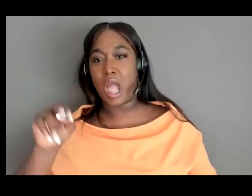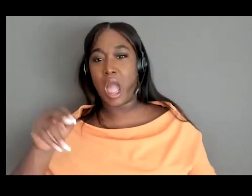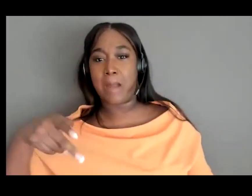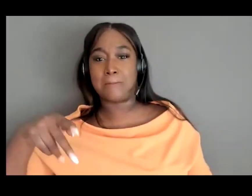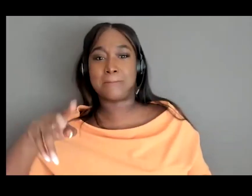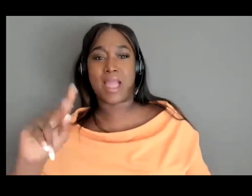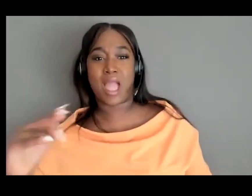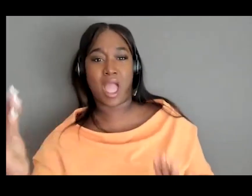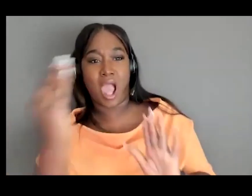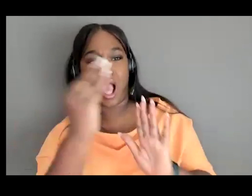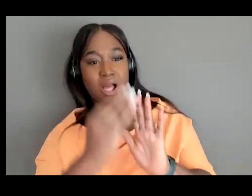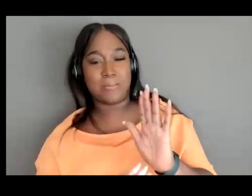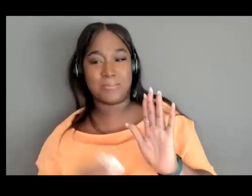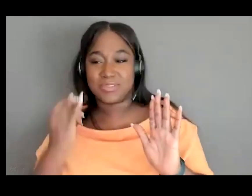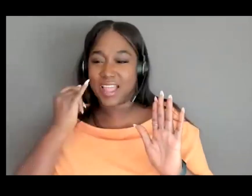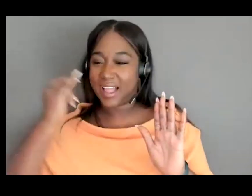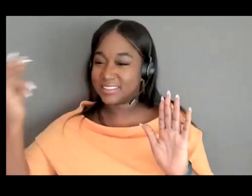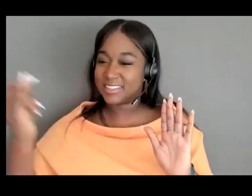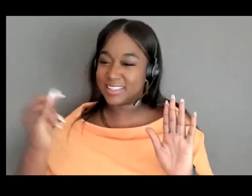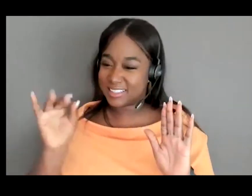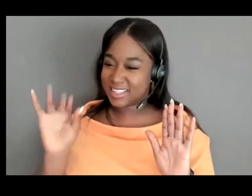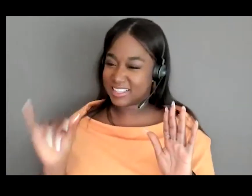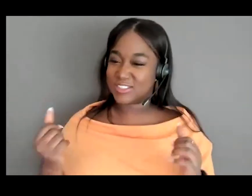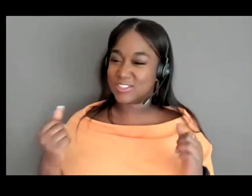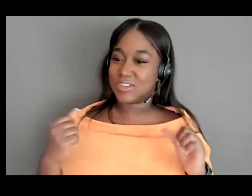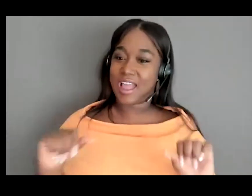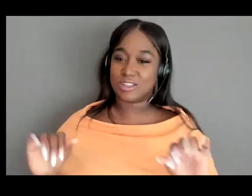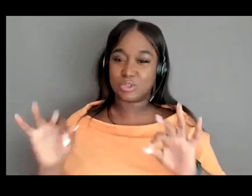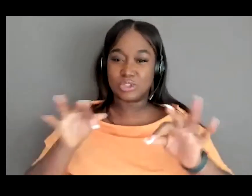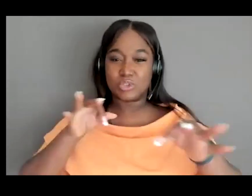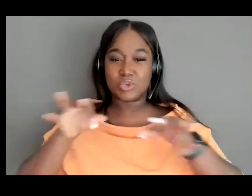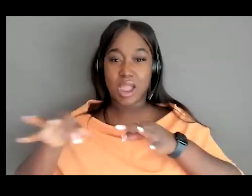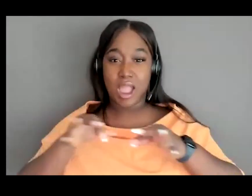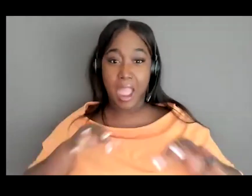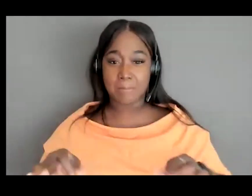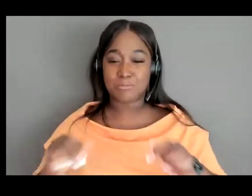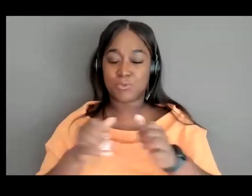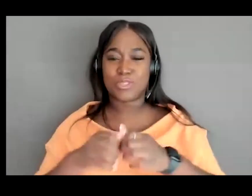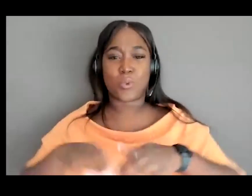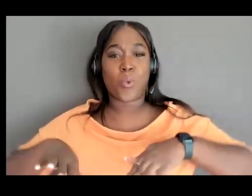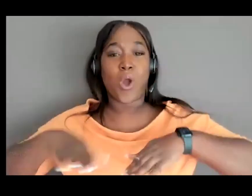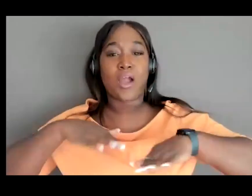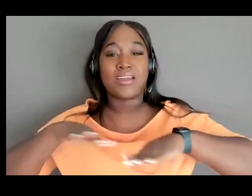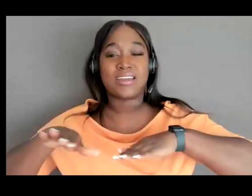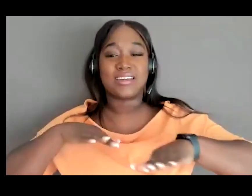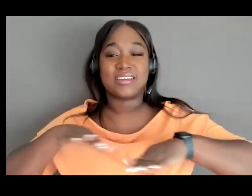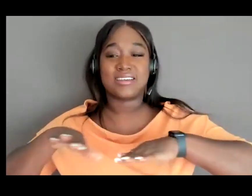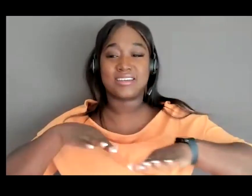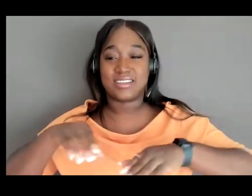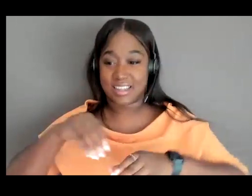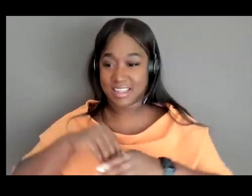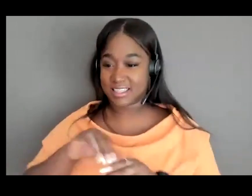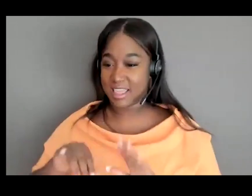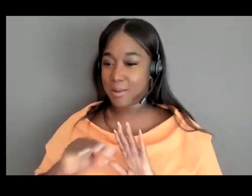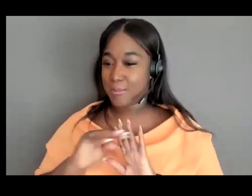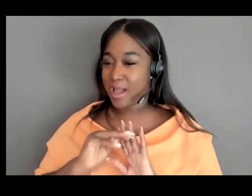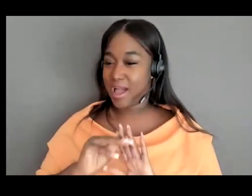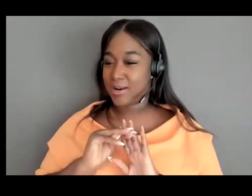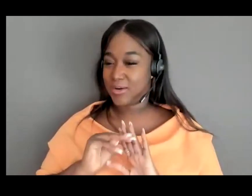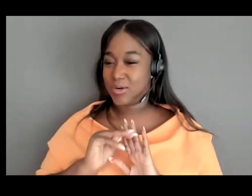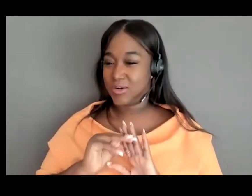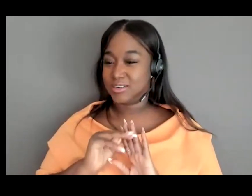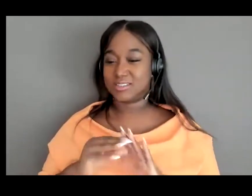ideas that are trying to be described by walking in this model? And